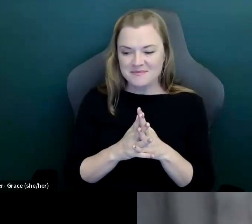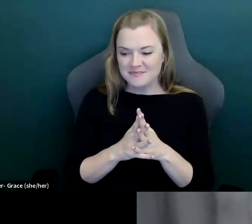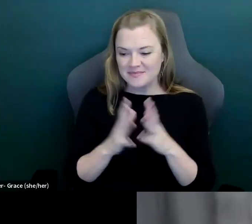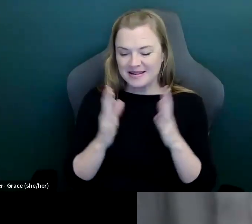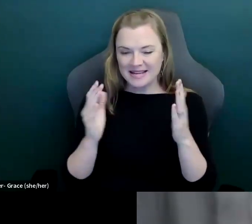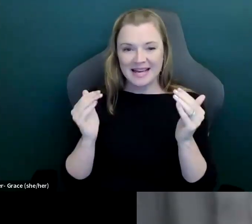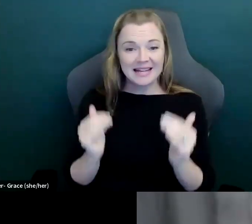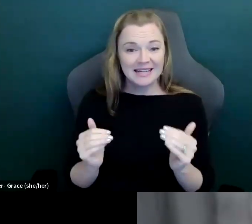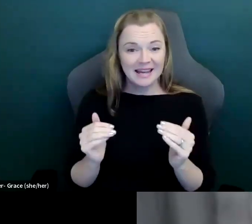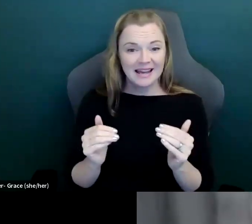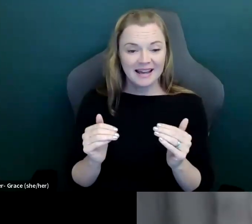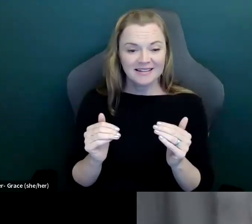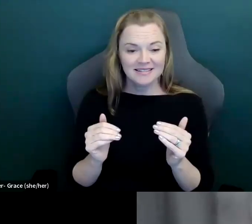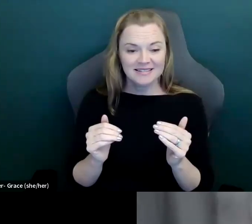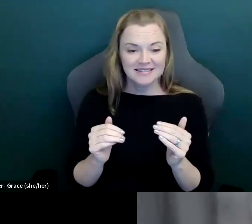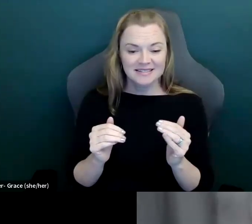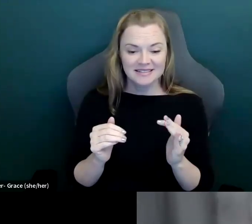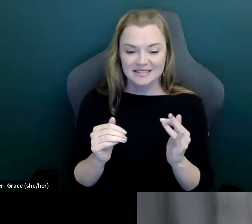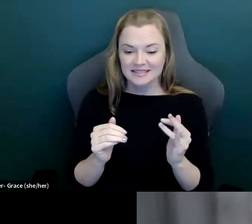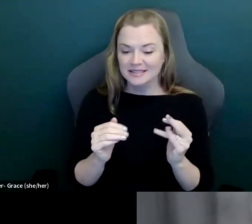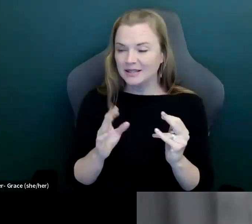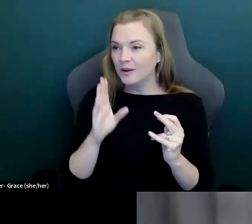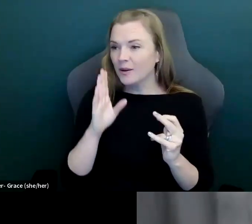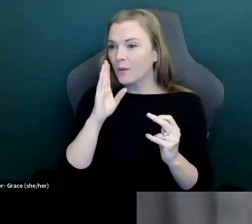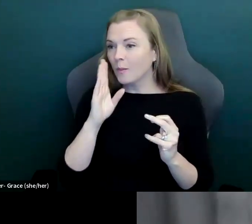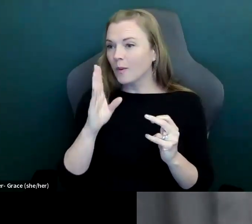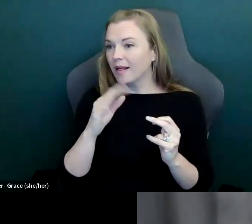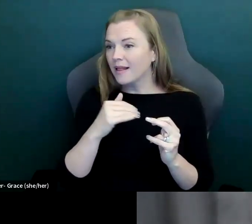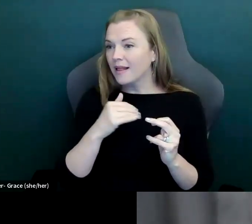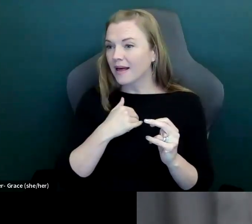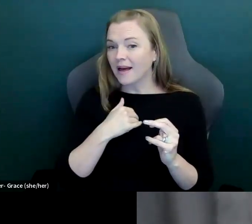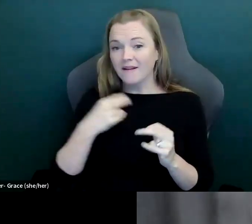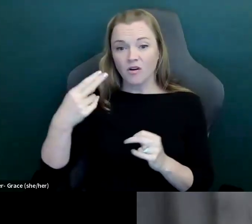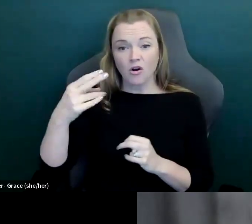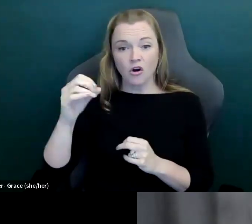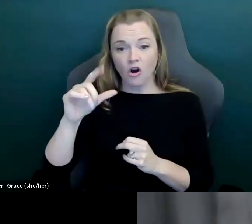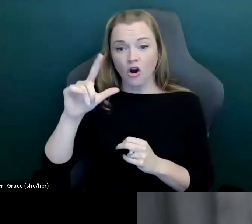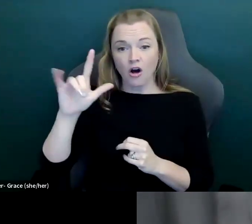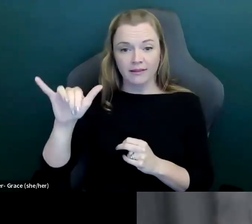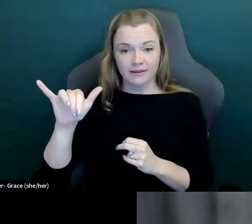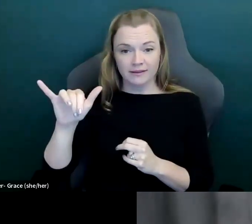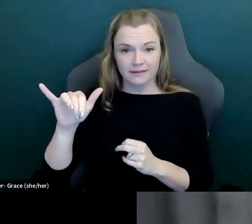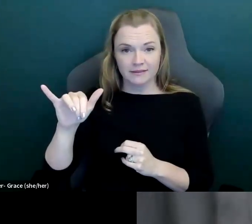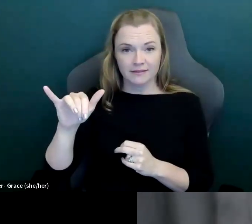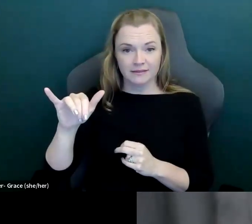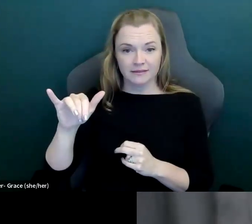Next we're gonna have, let's go with Holly.